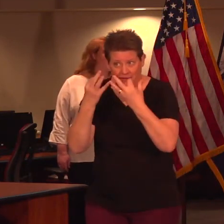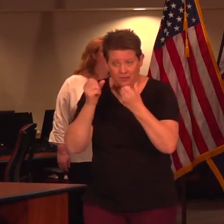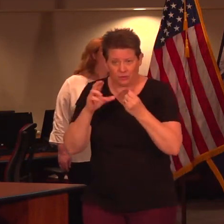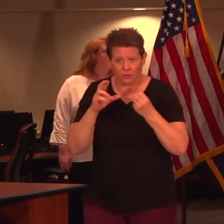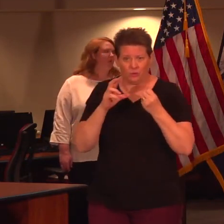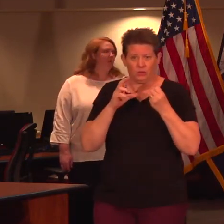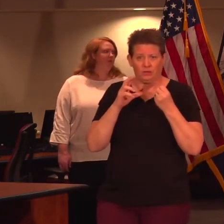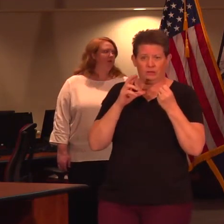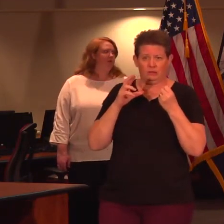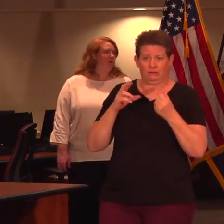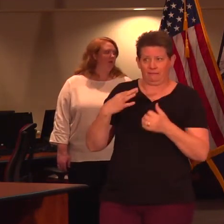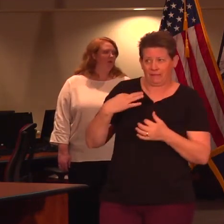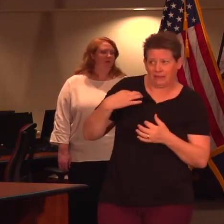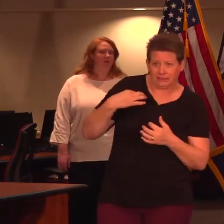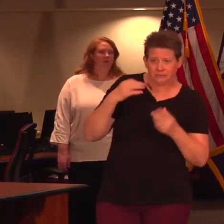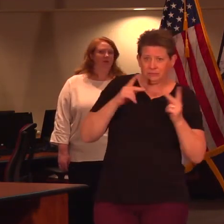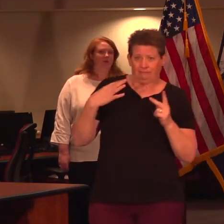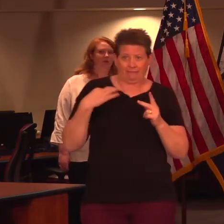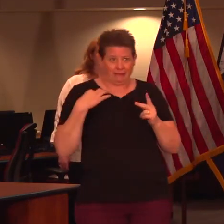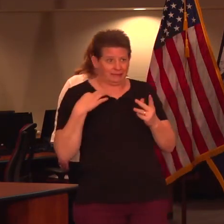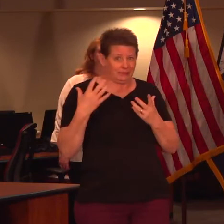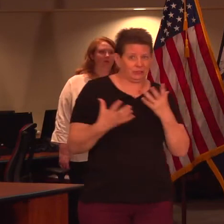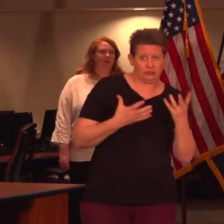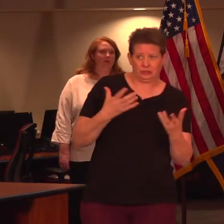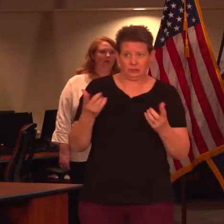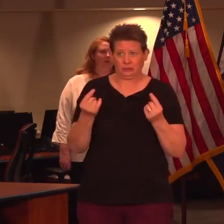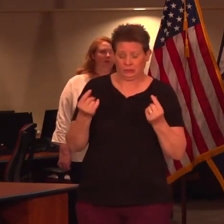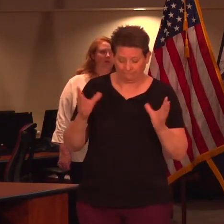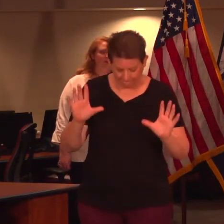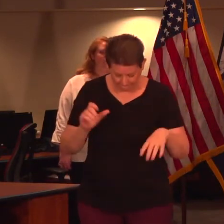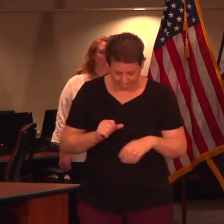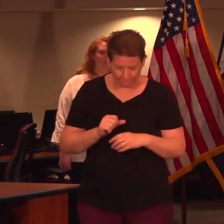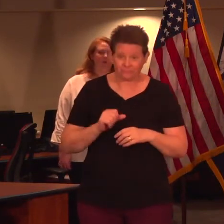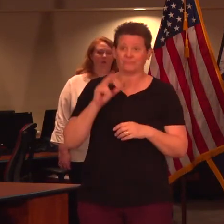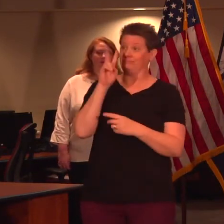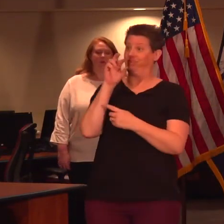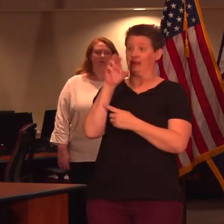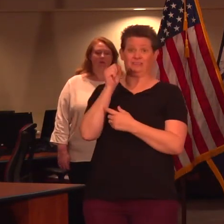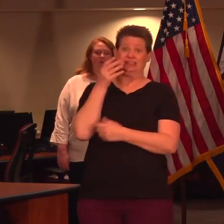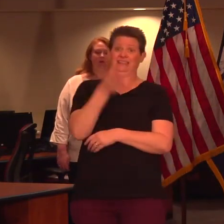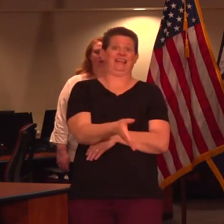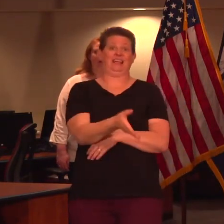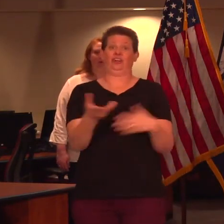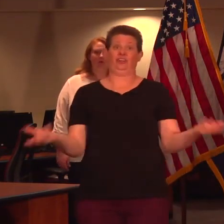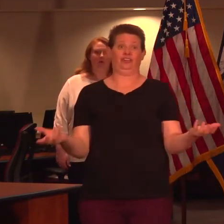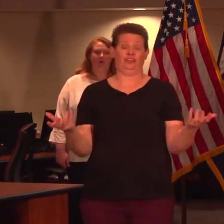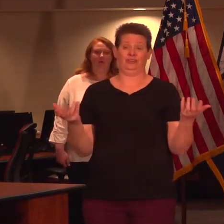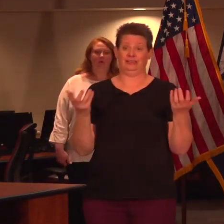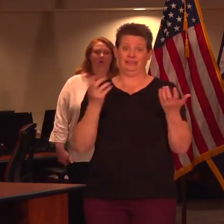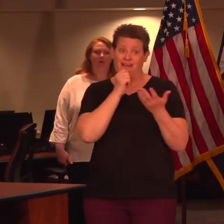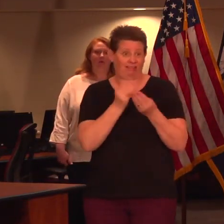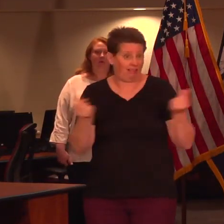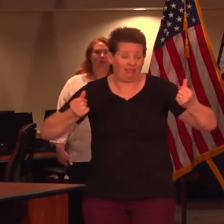or even volunteers? Should people not volunteer to help them out? The virus is still there, and it's not gone